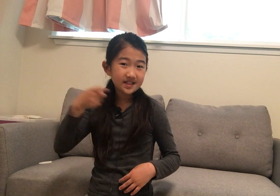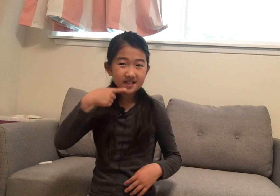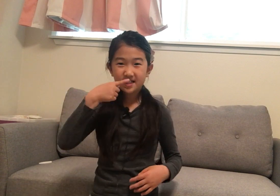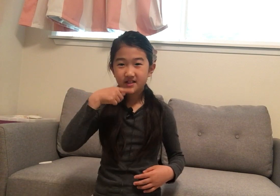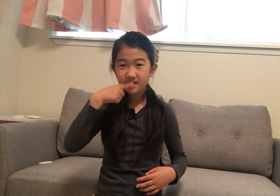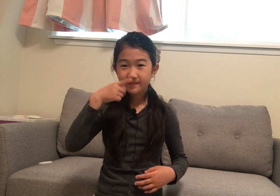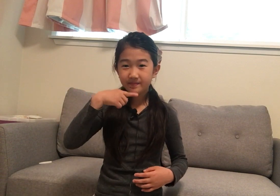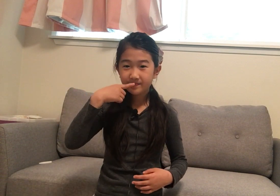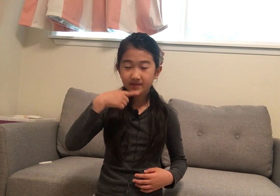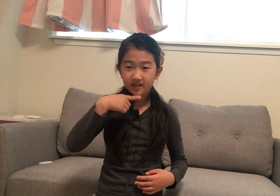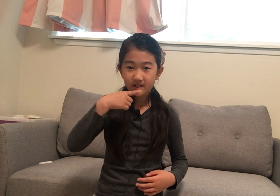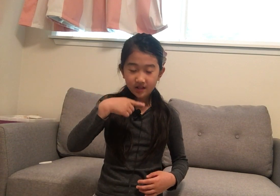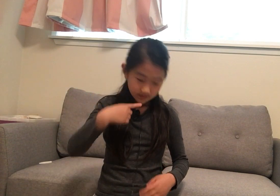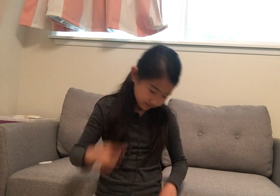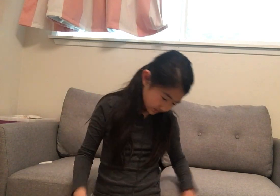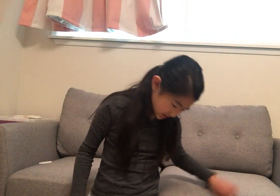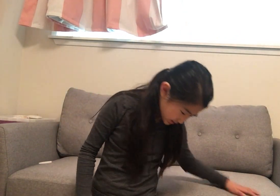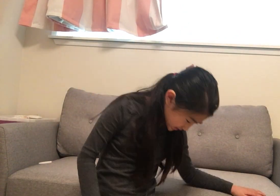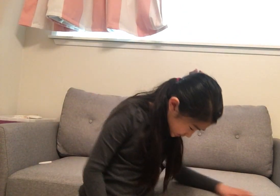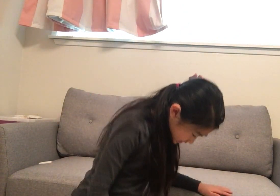it's this it says